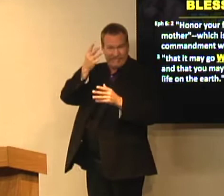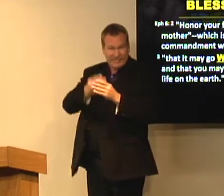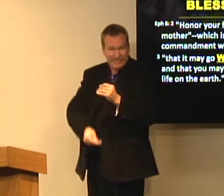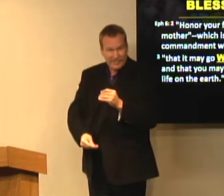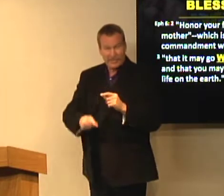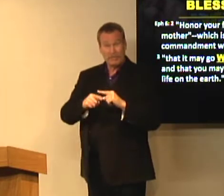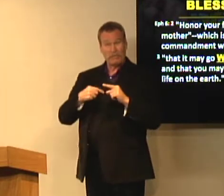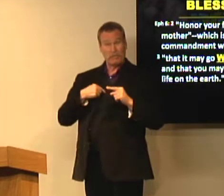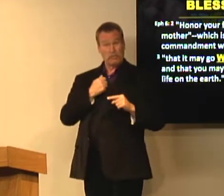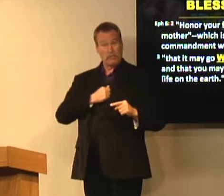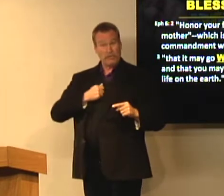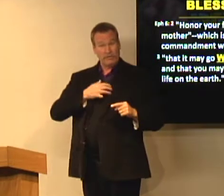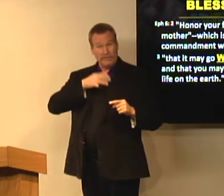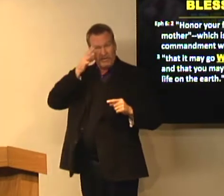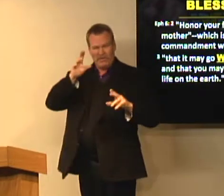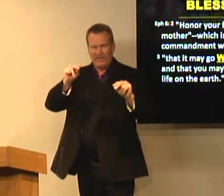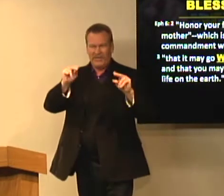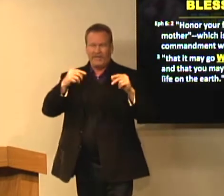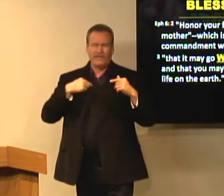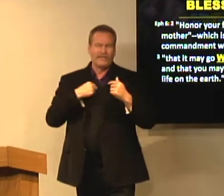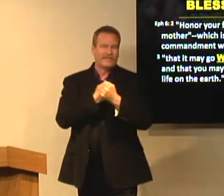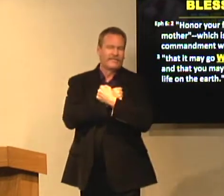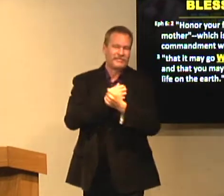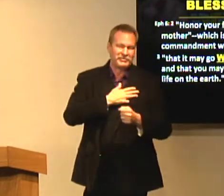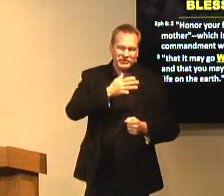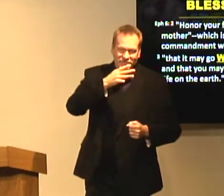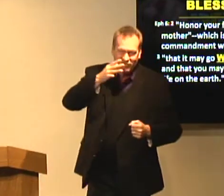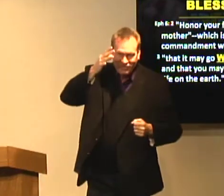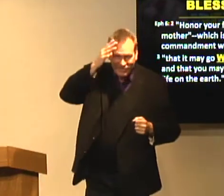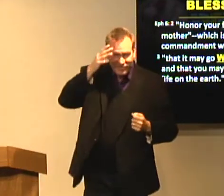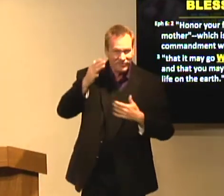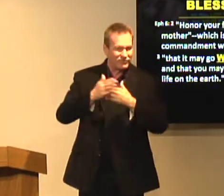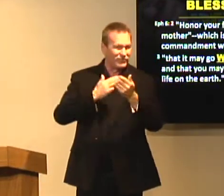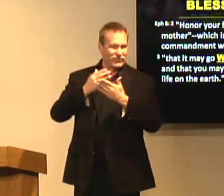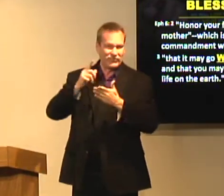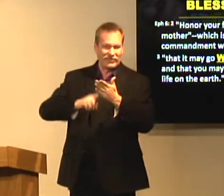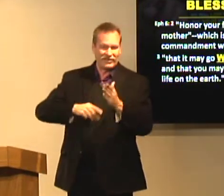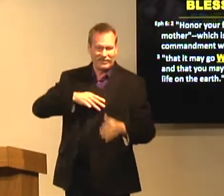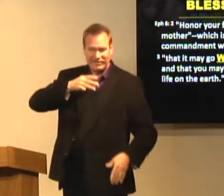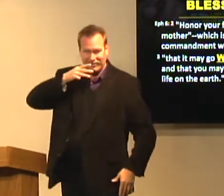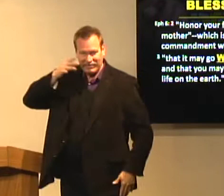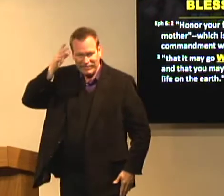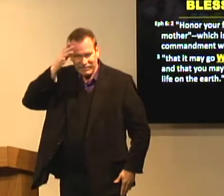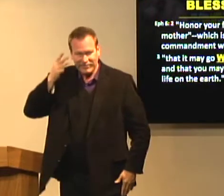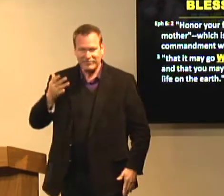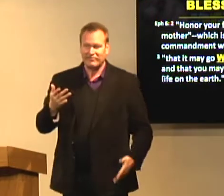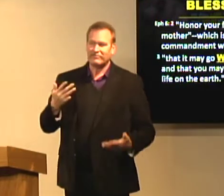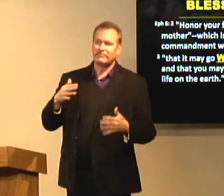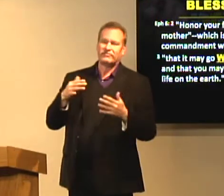my parents have passed away. I don't have any regrets. I had a great relationship with my parents. I love my